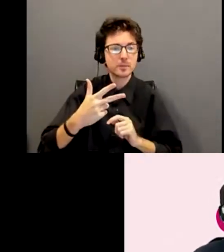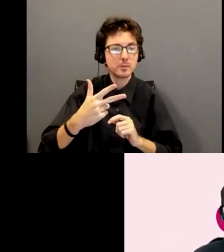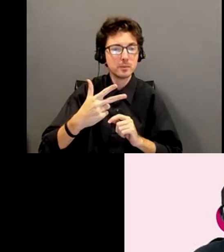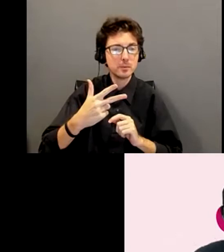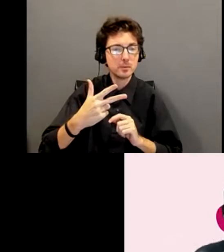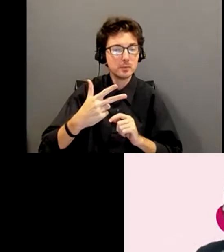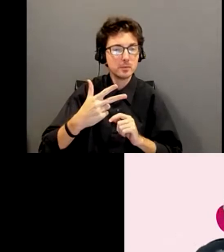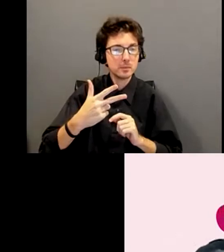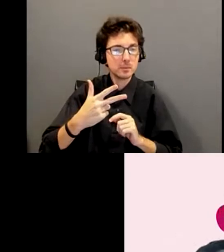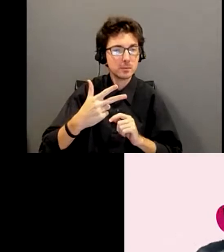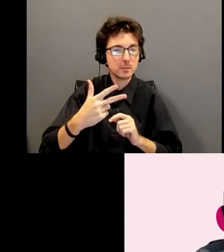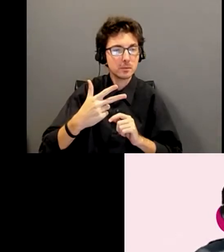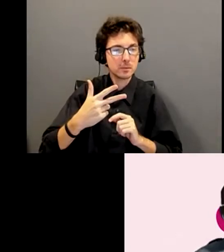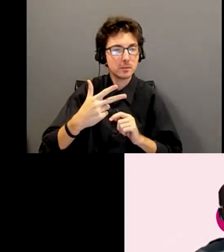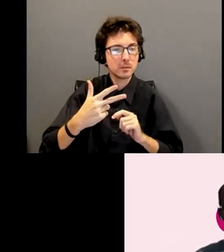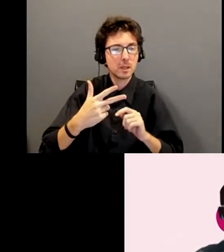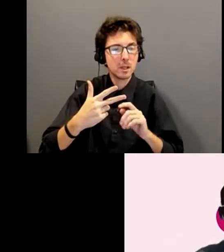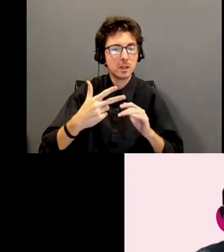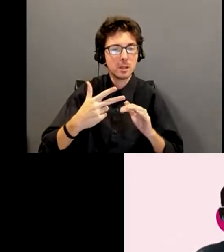the most